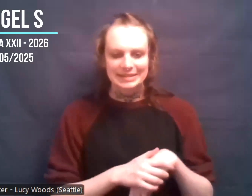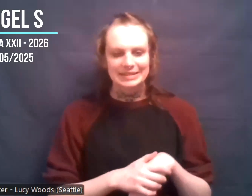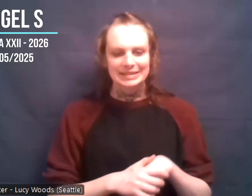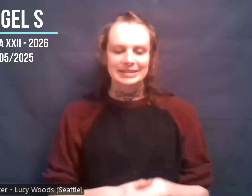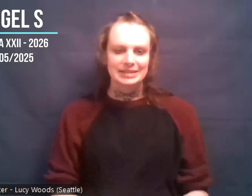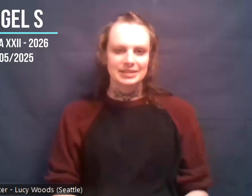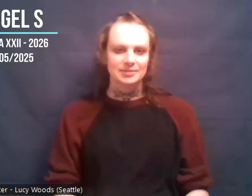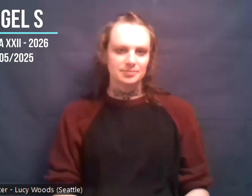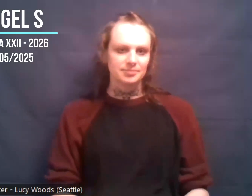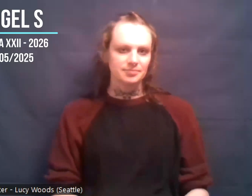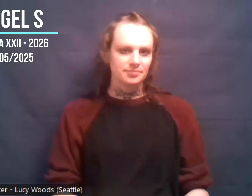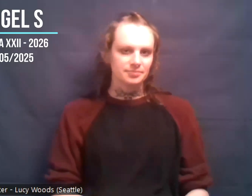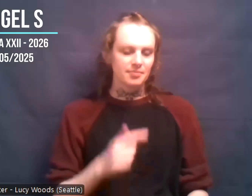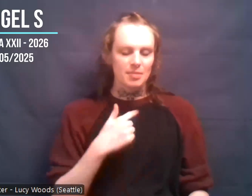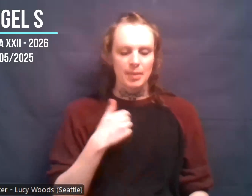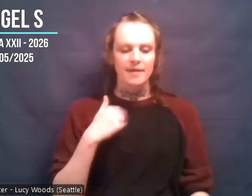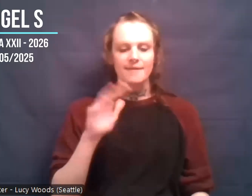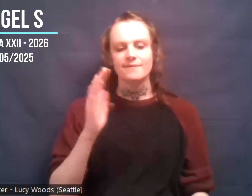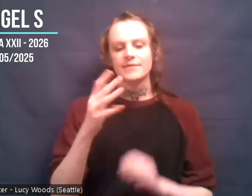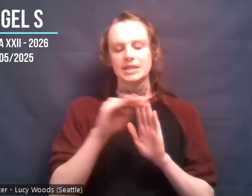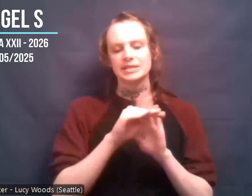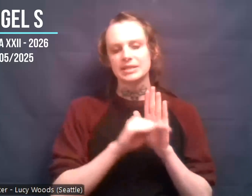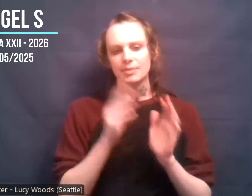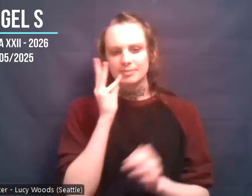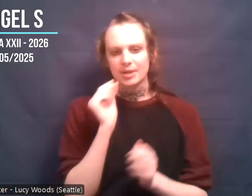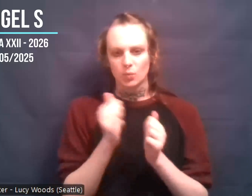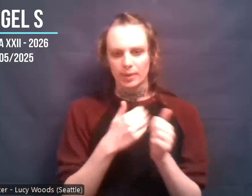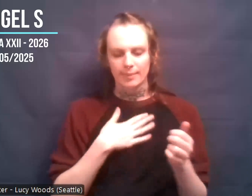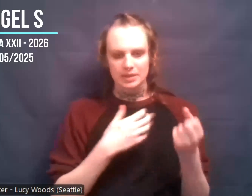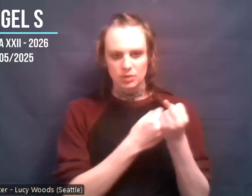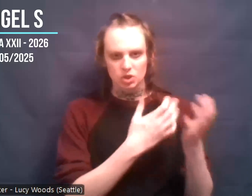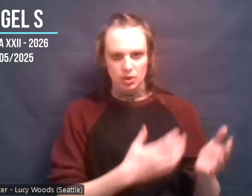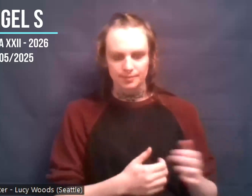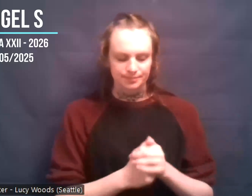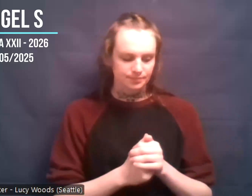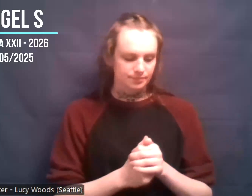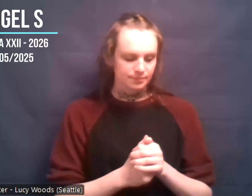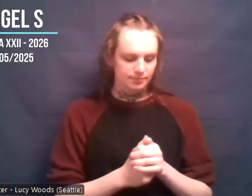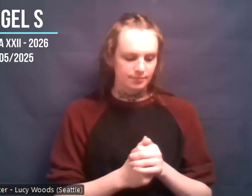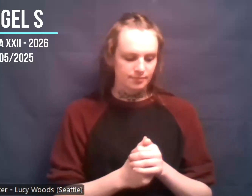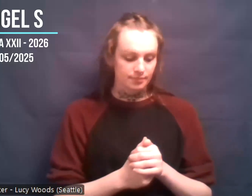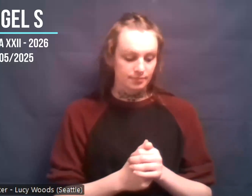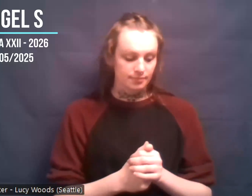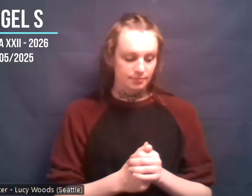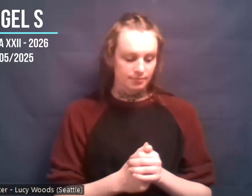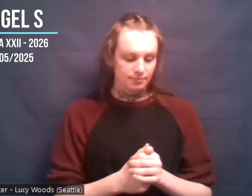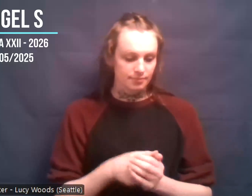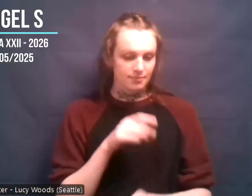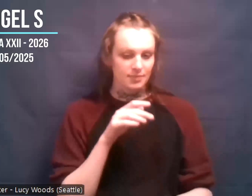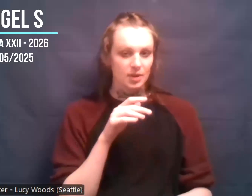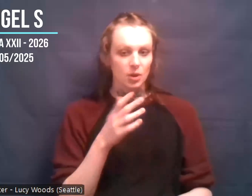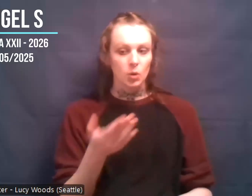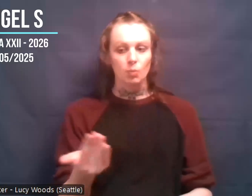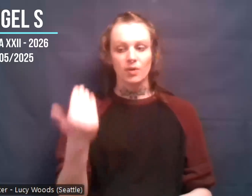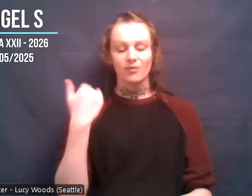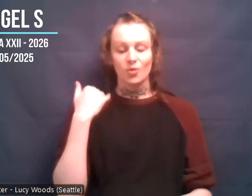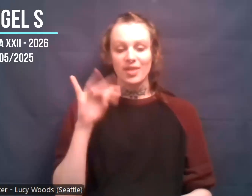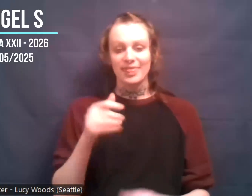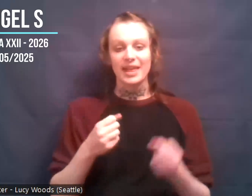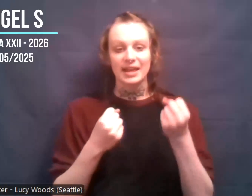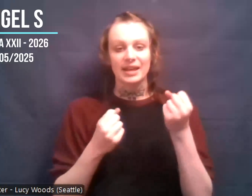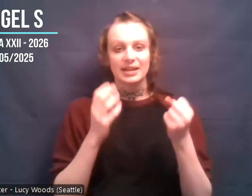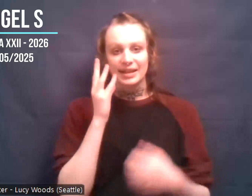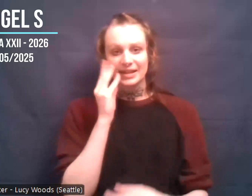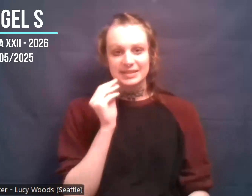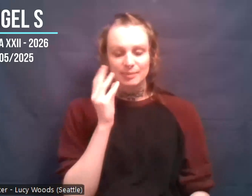I had a fifth step experience with my sponsor, and before I had this experience, I was struggling with sharing